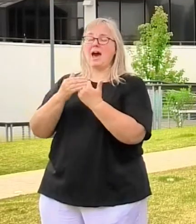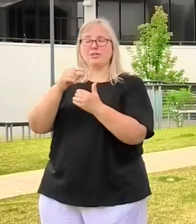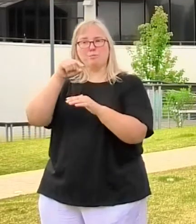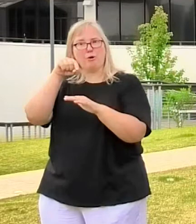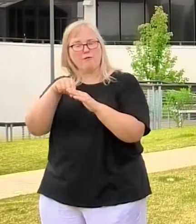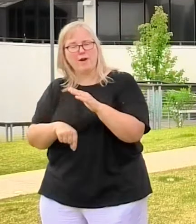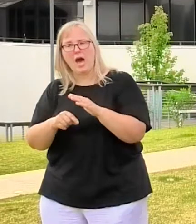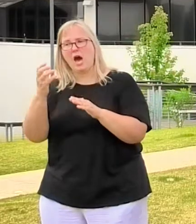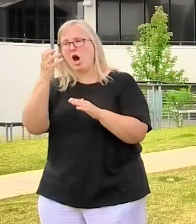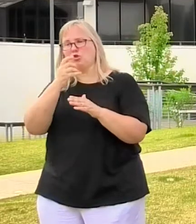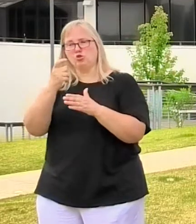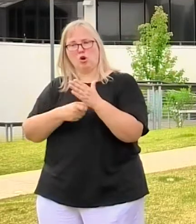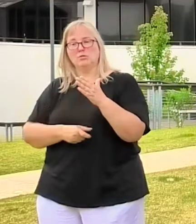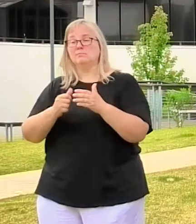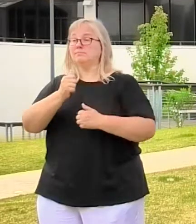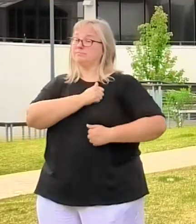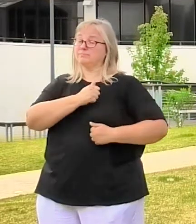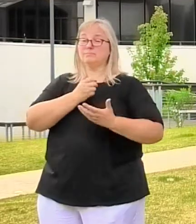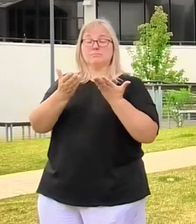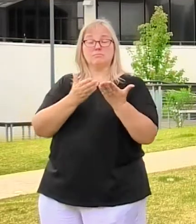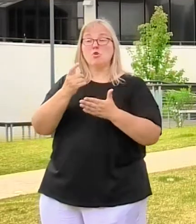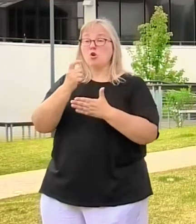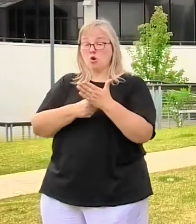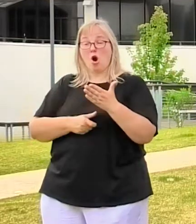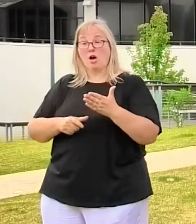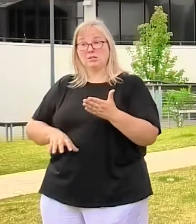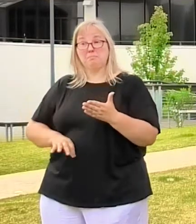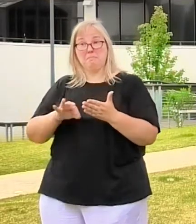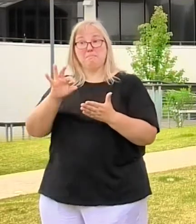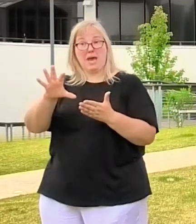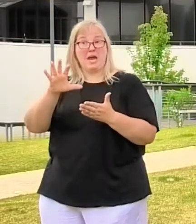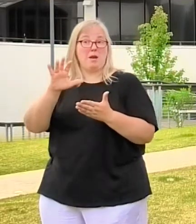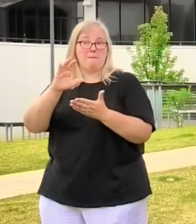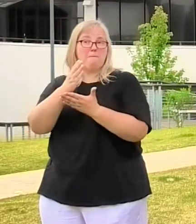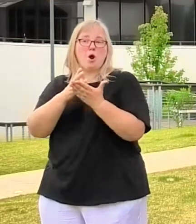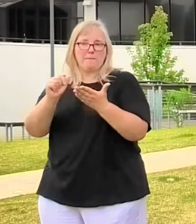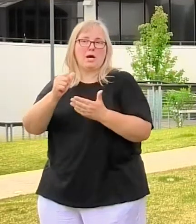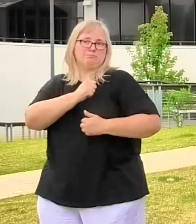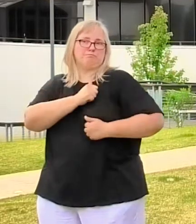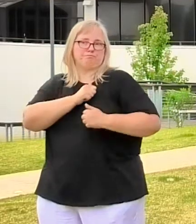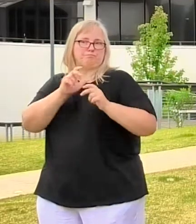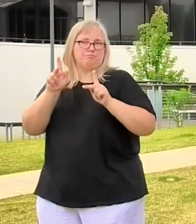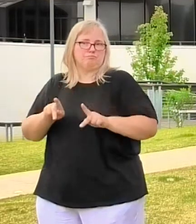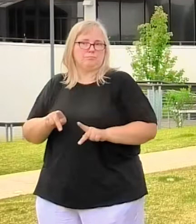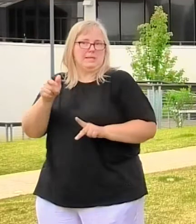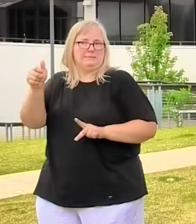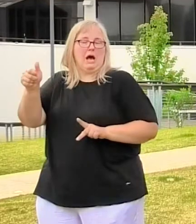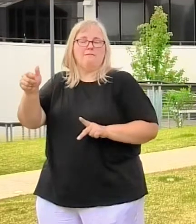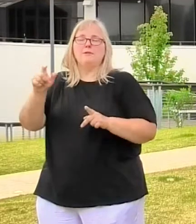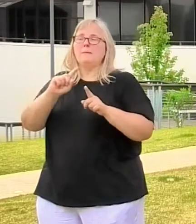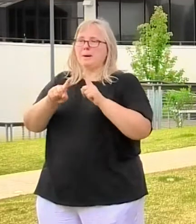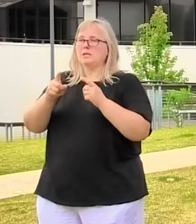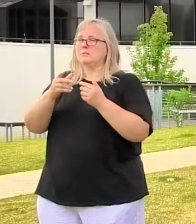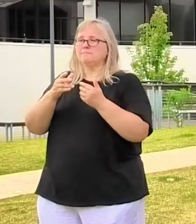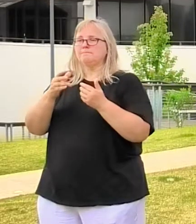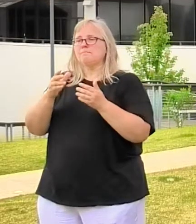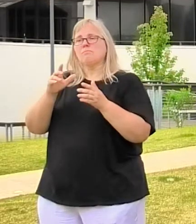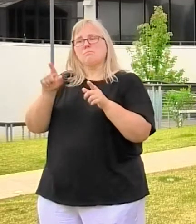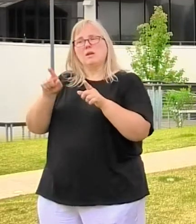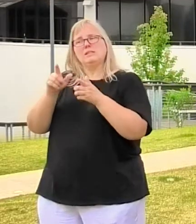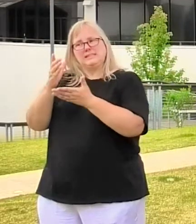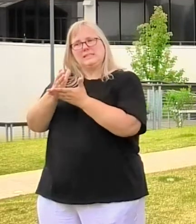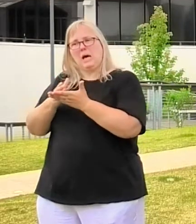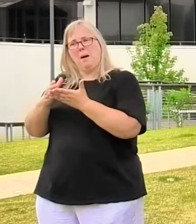service. Cost paid in part by the service member themselves, but the balance paid by their families, friends,